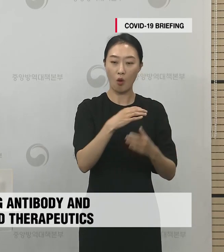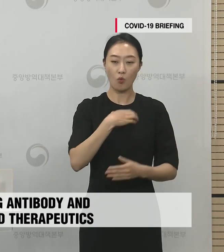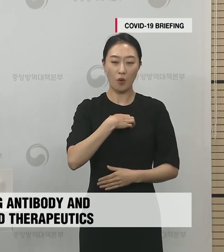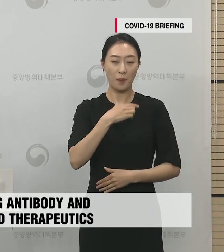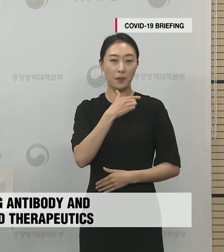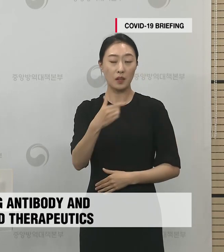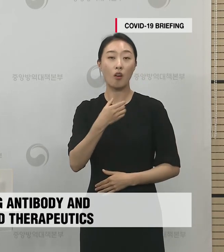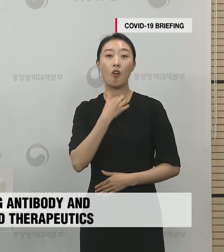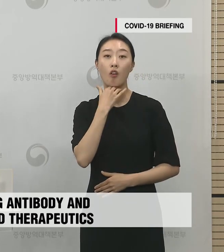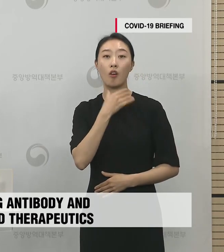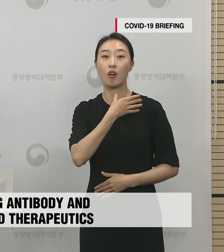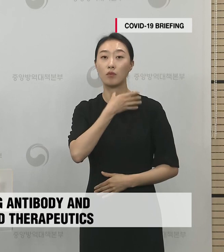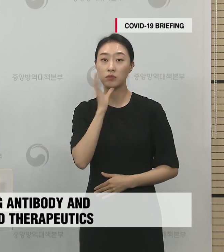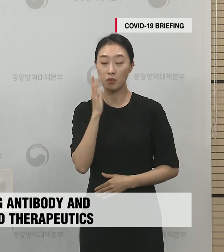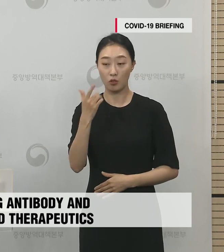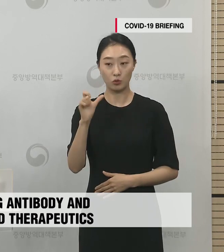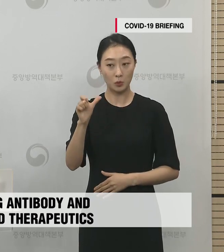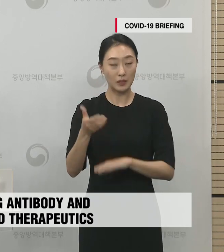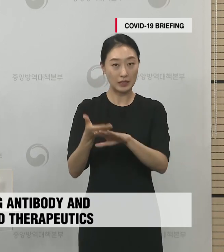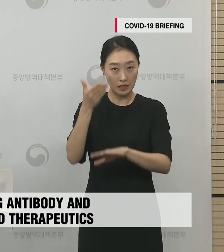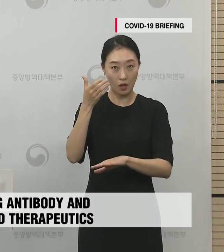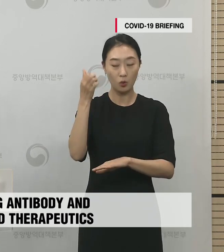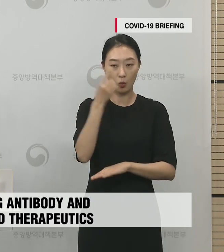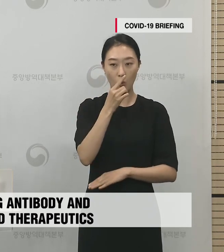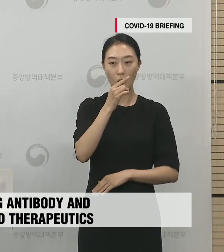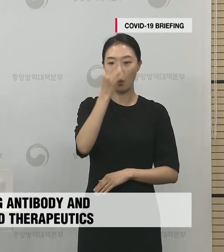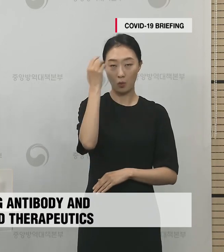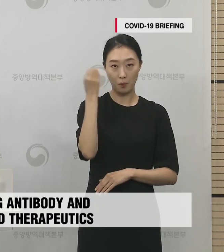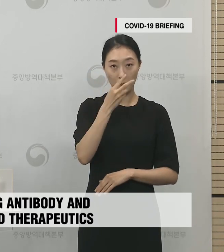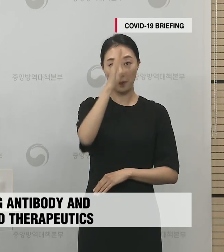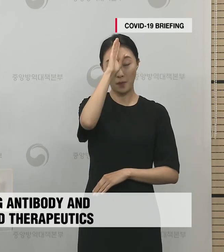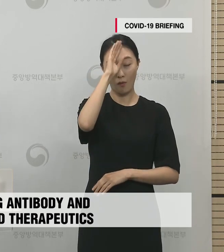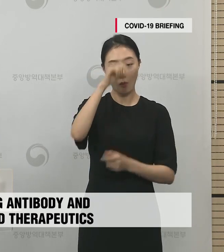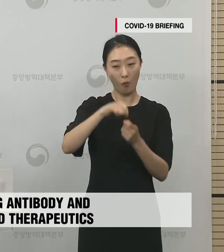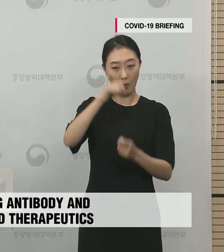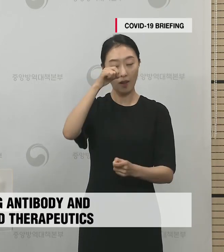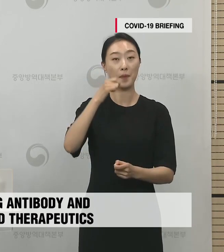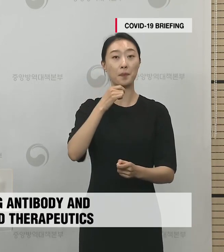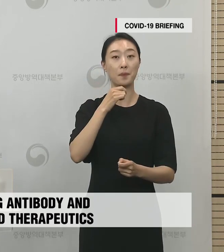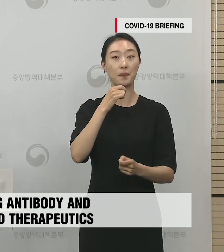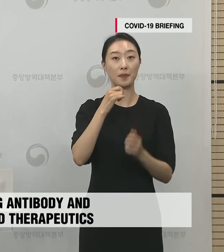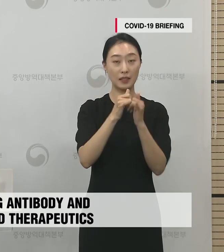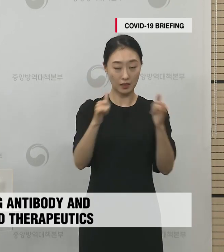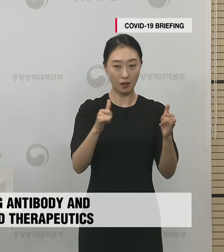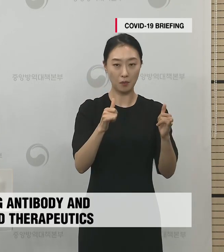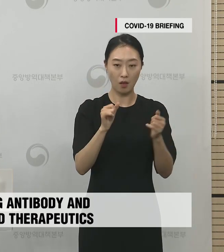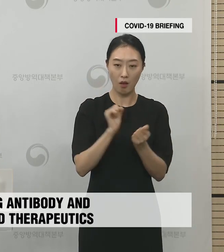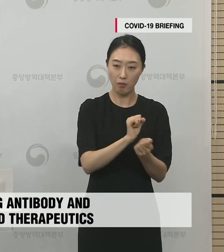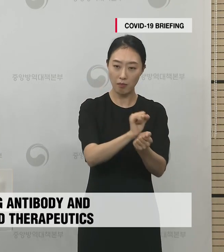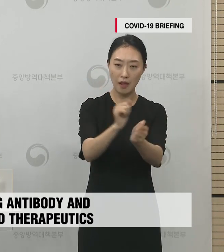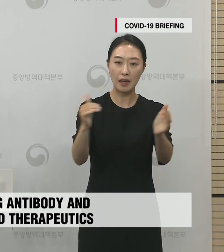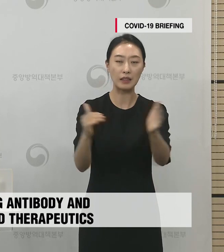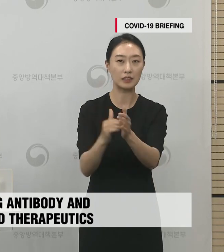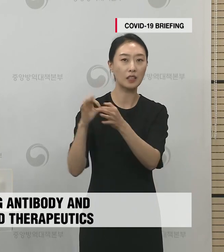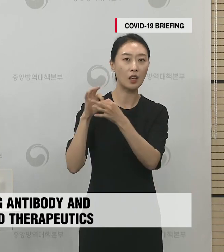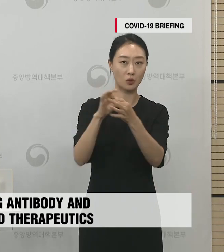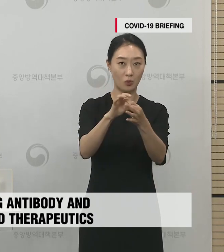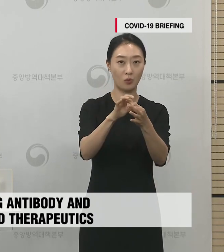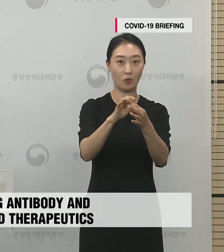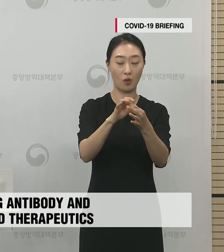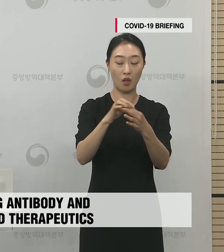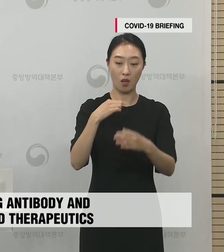infections, especially with the religious groups, and also the infection is nearing